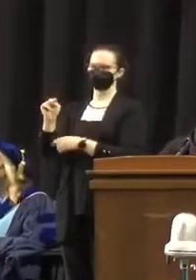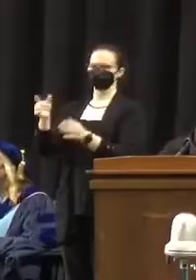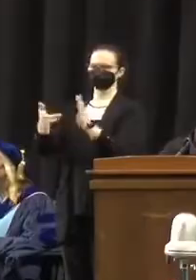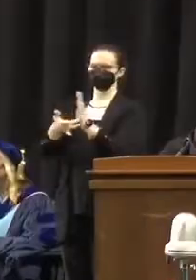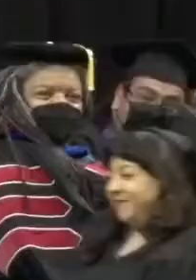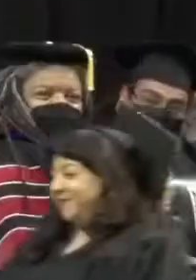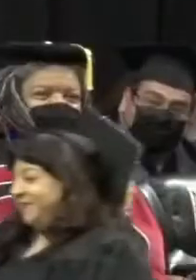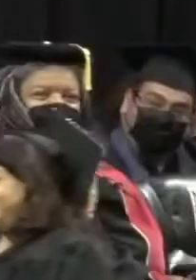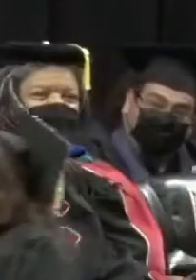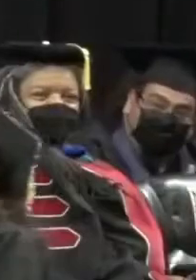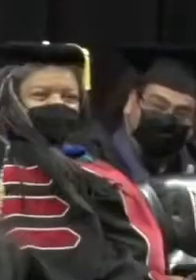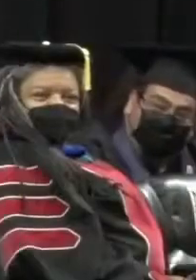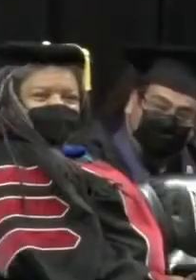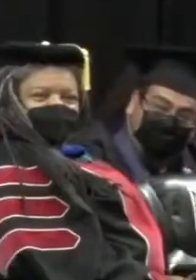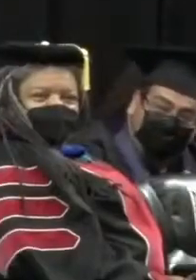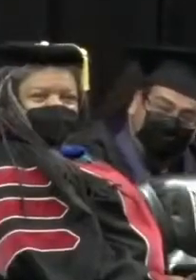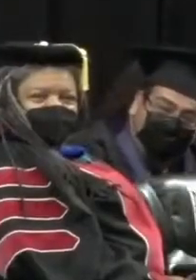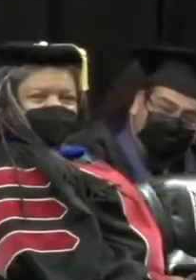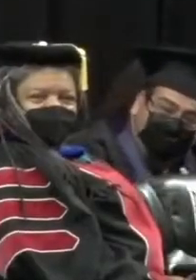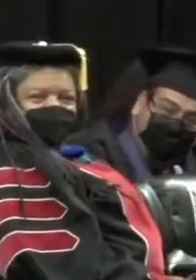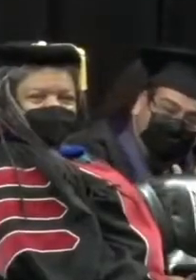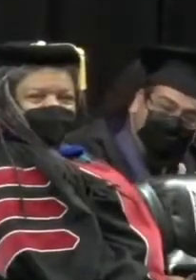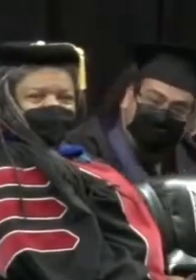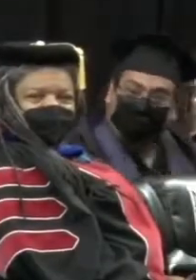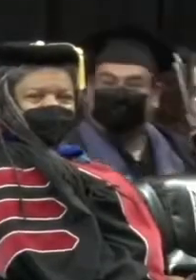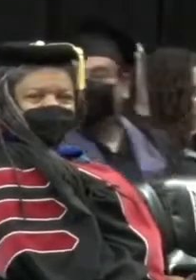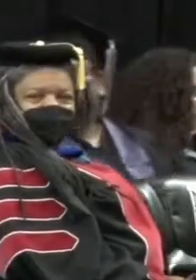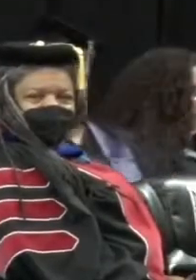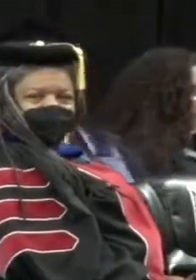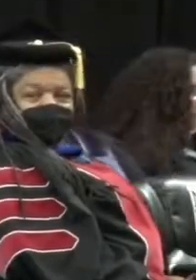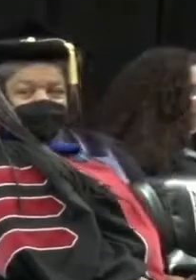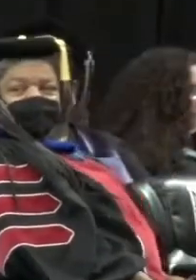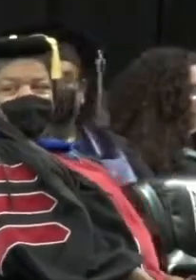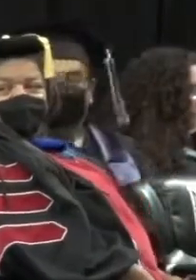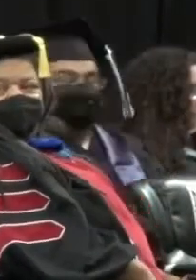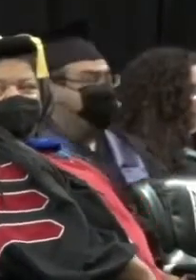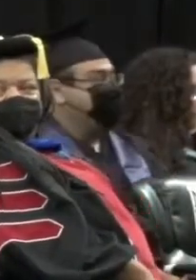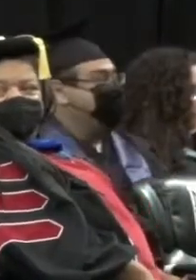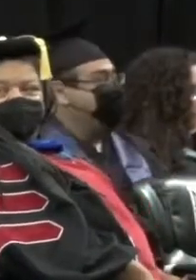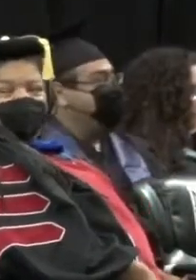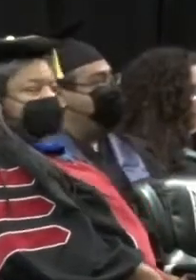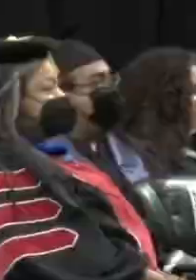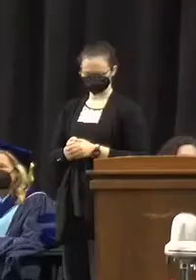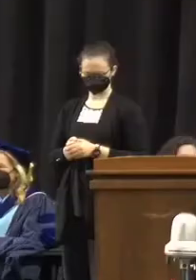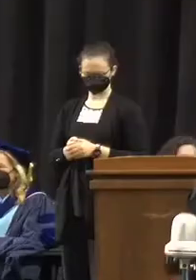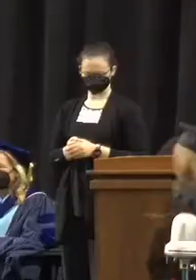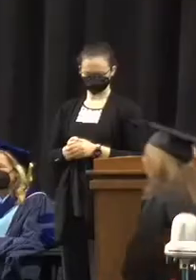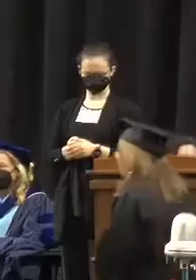Okay.